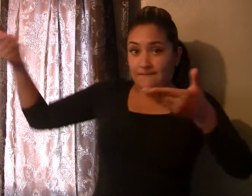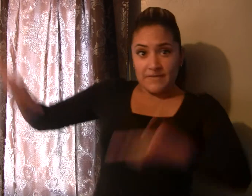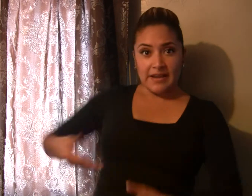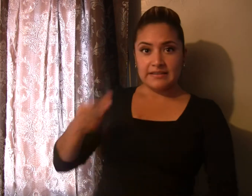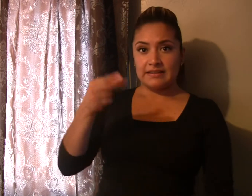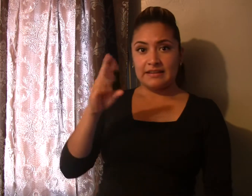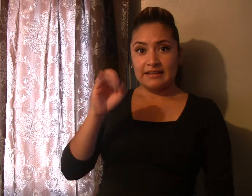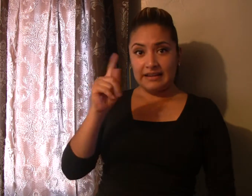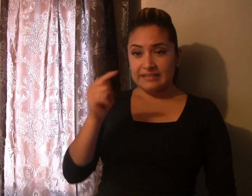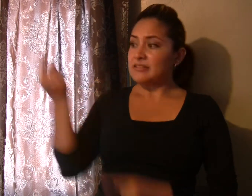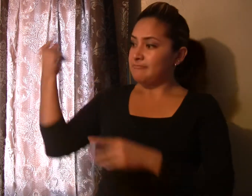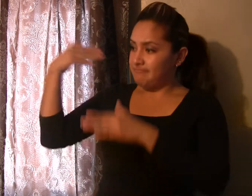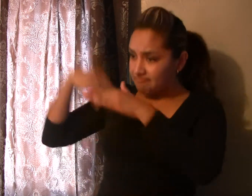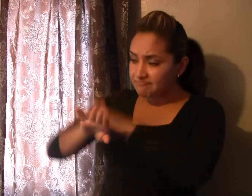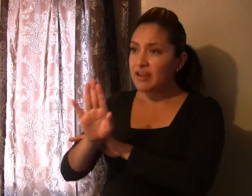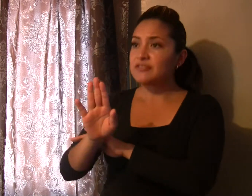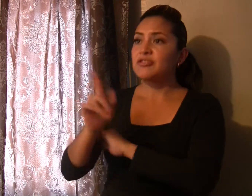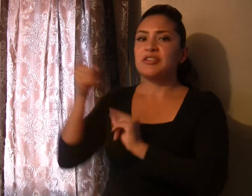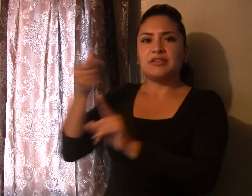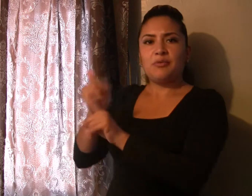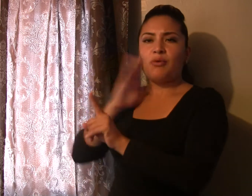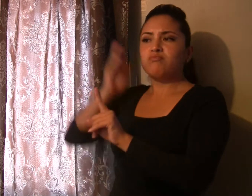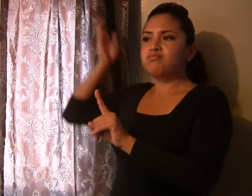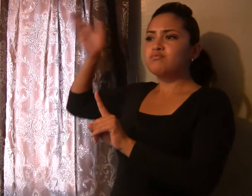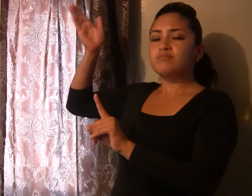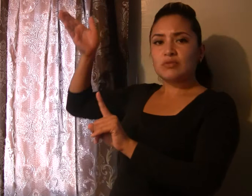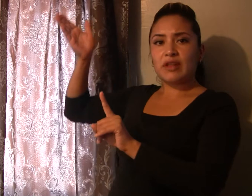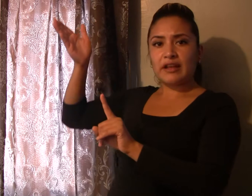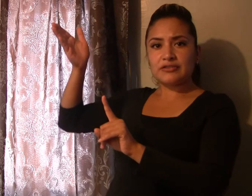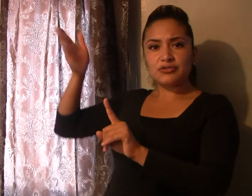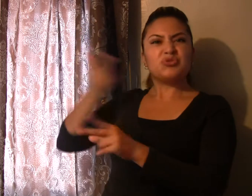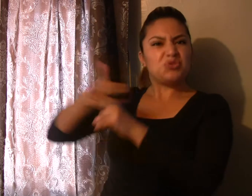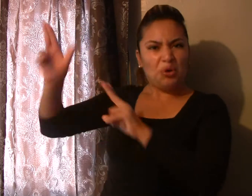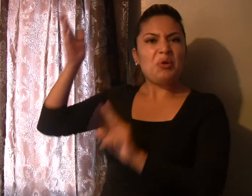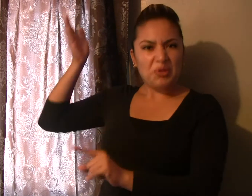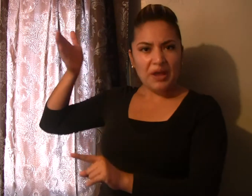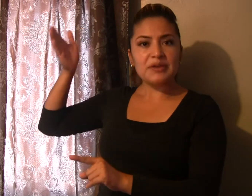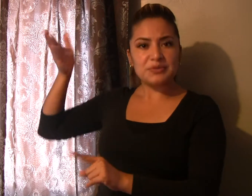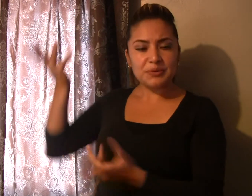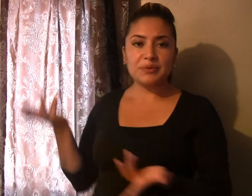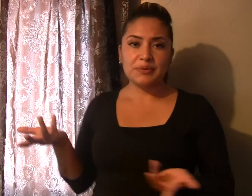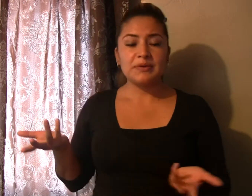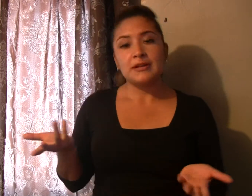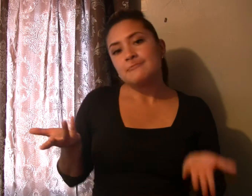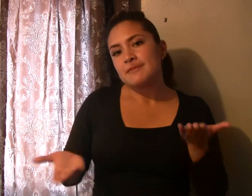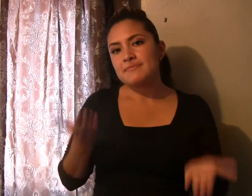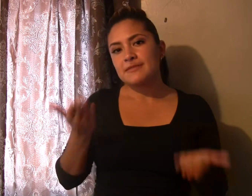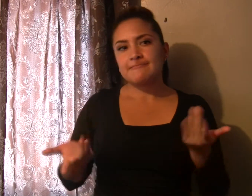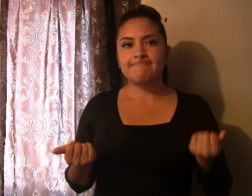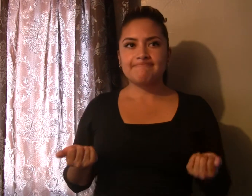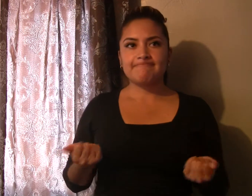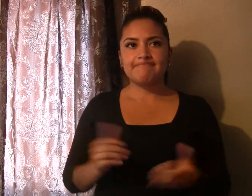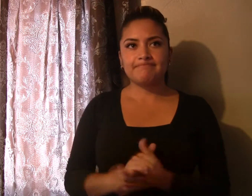that they determine on their own from their area. It could be, one time I had a gentleman talk